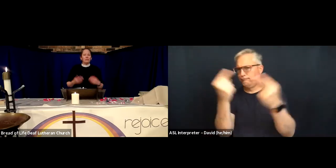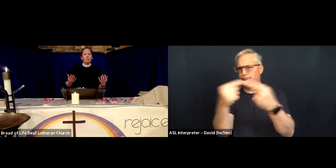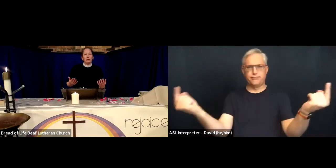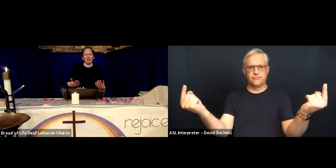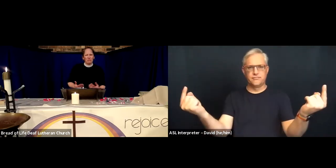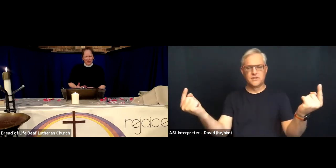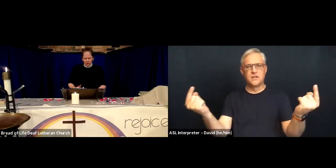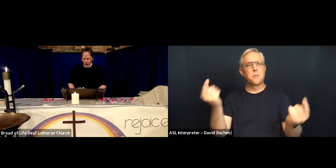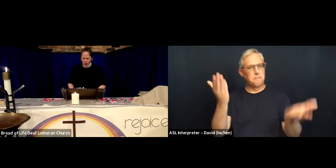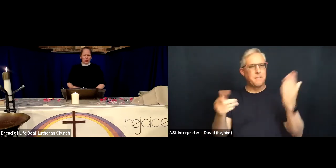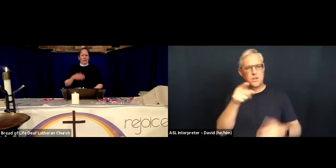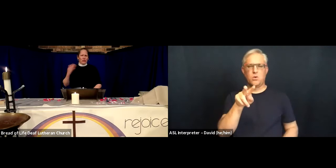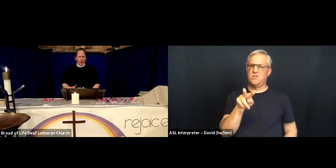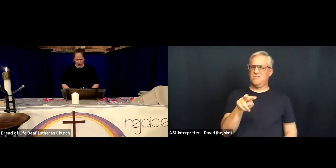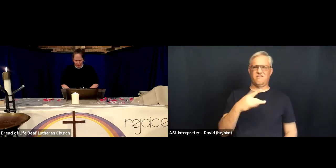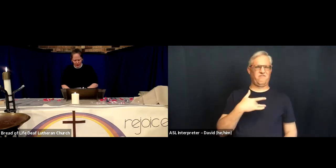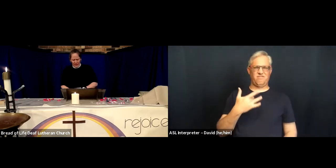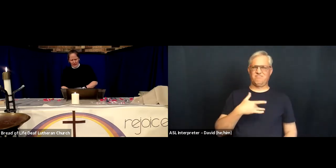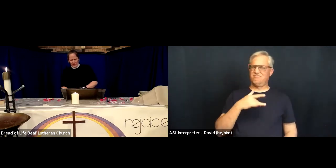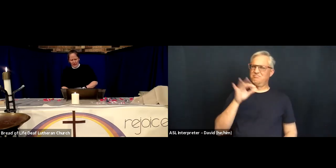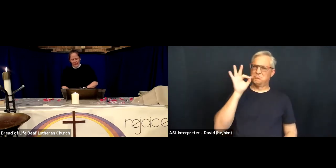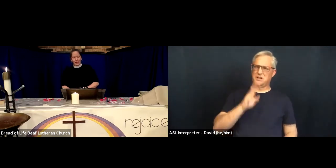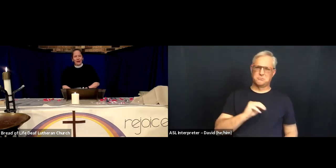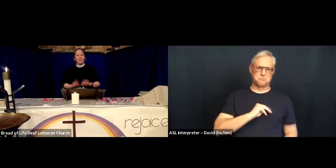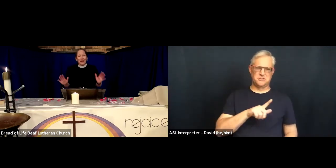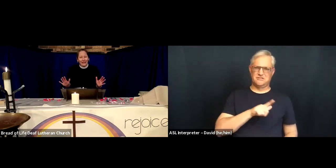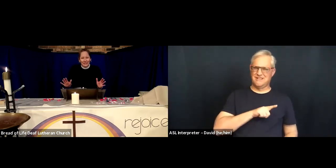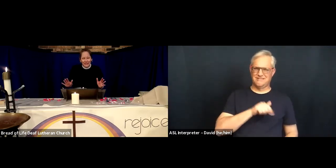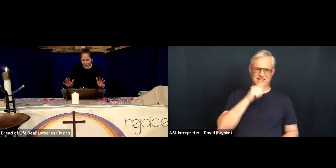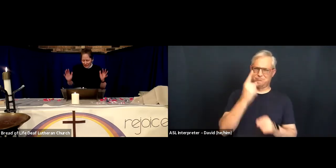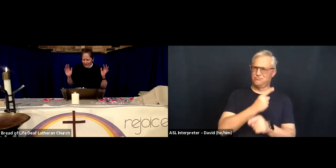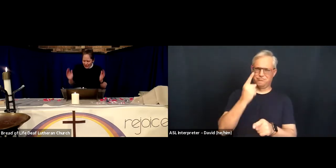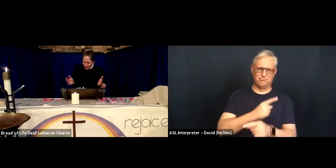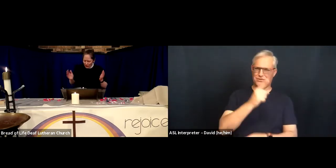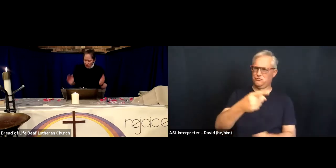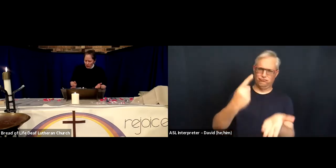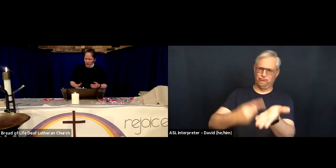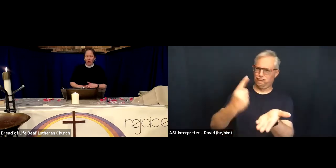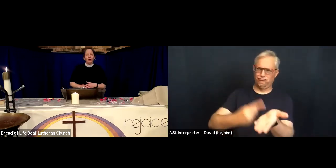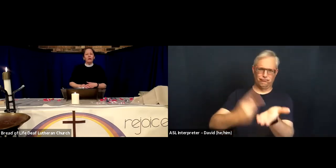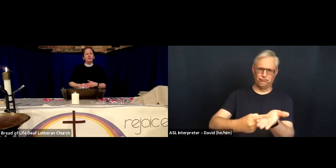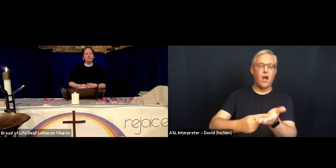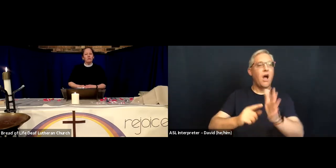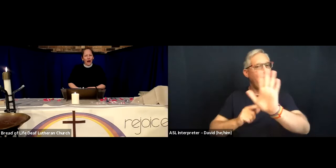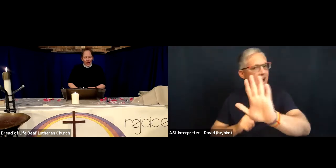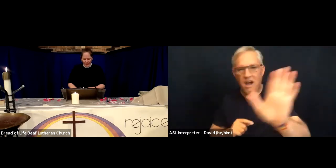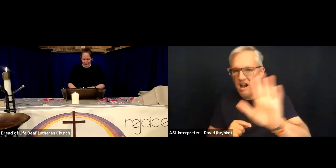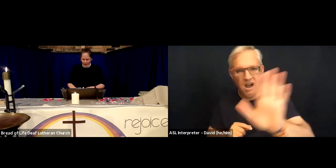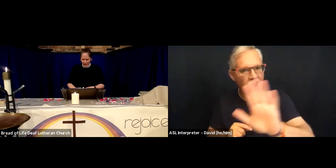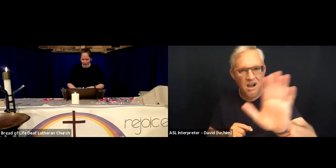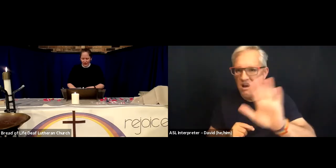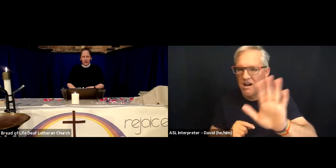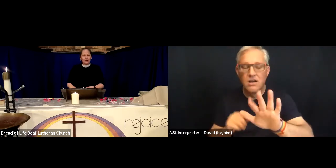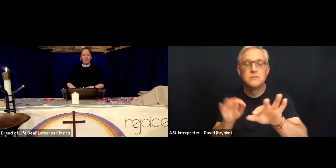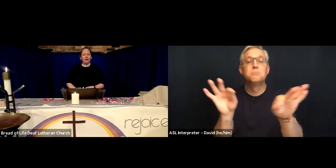So some of you might be thinking, Pastor Michelle, you shouldn't be talking about this. But it is such an important part of our